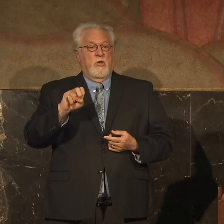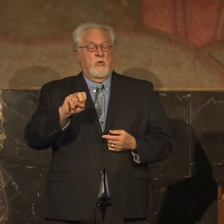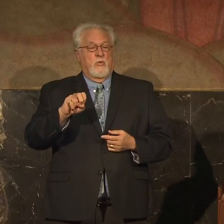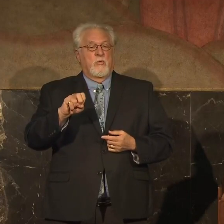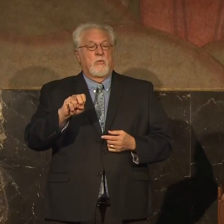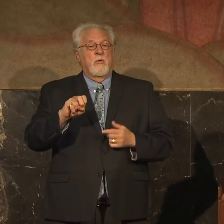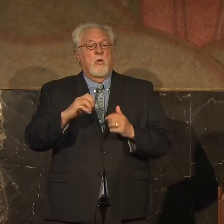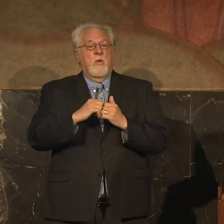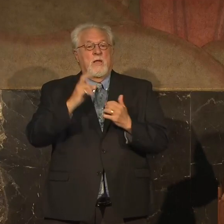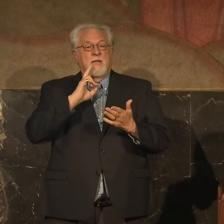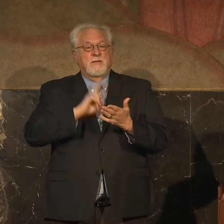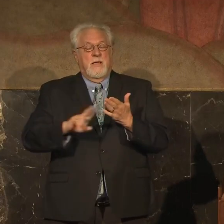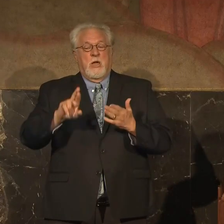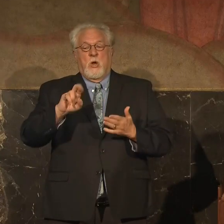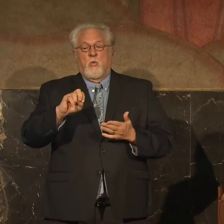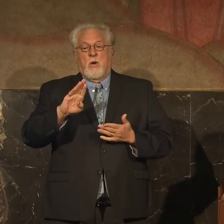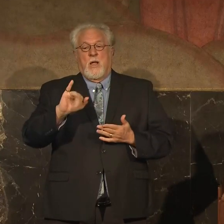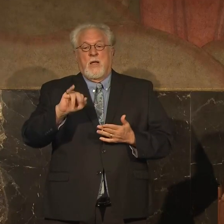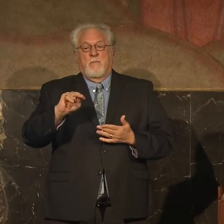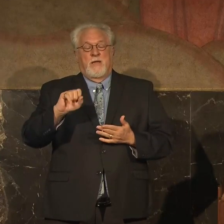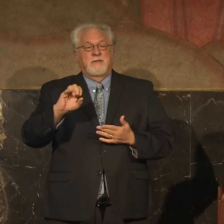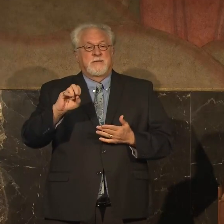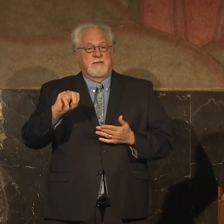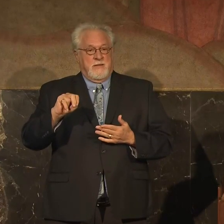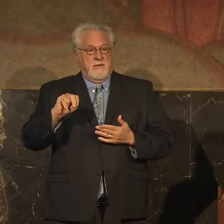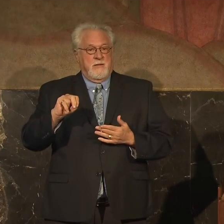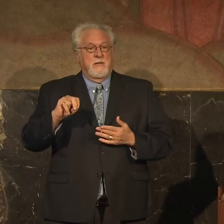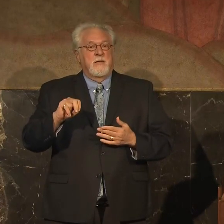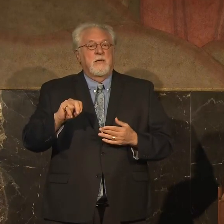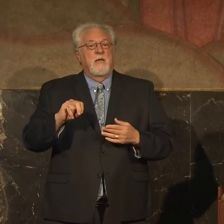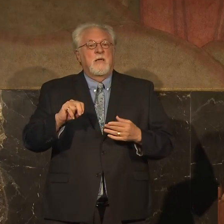Secretary Kimberly Robinson, is waiving penalties for March and April